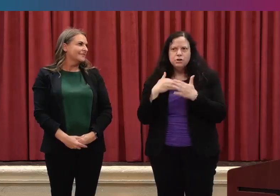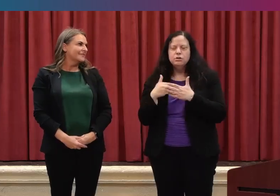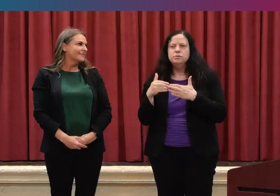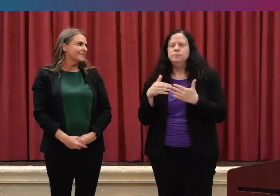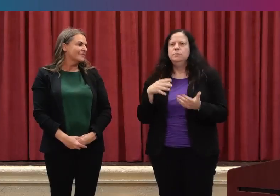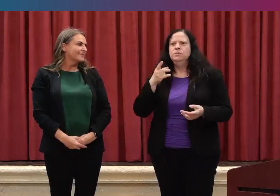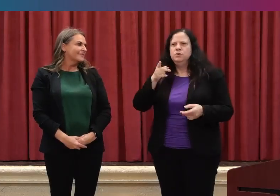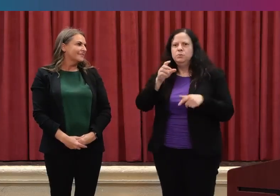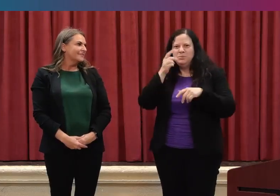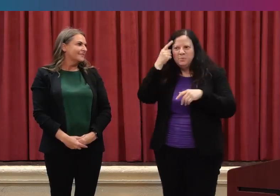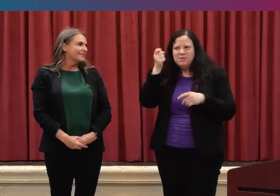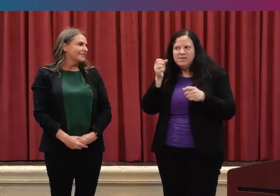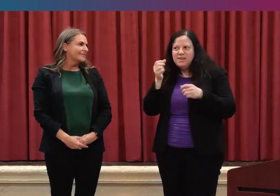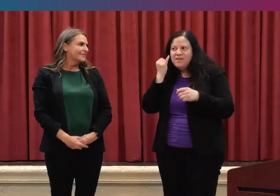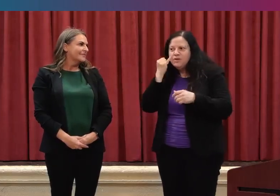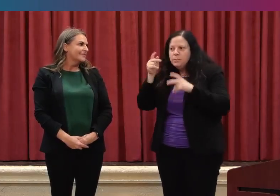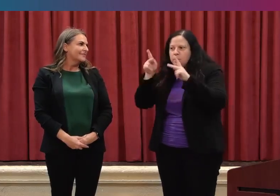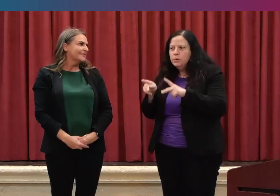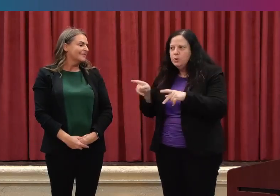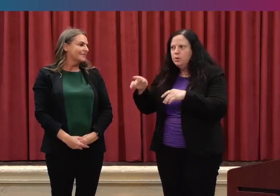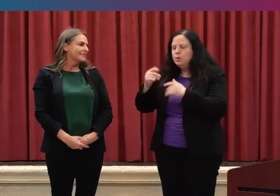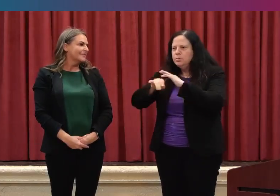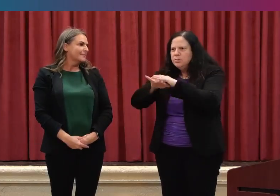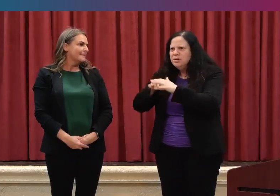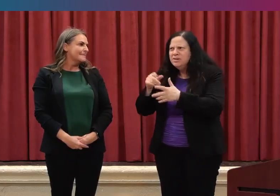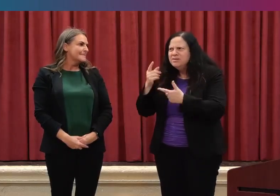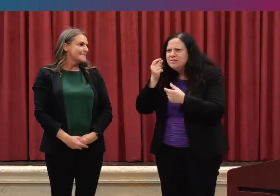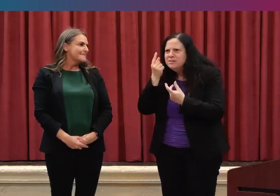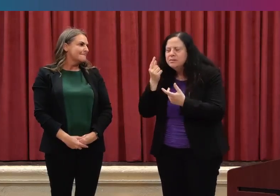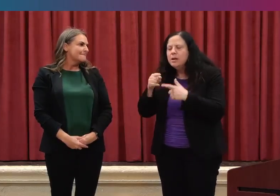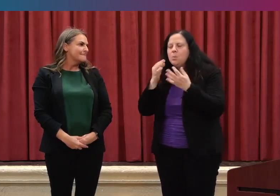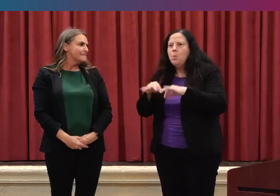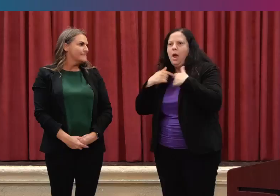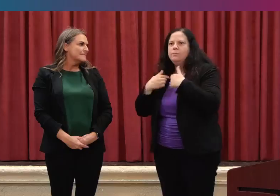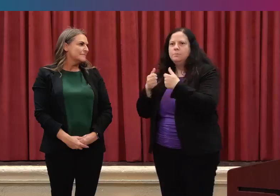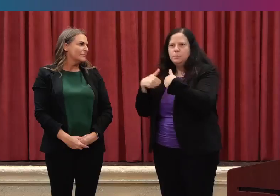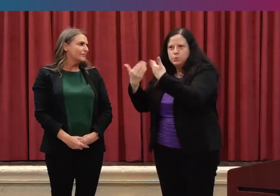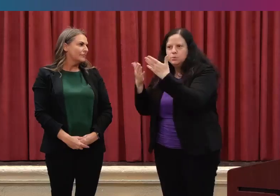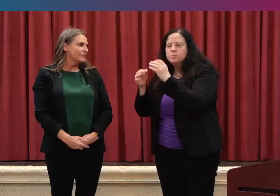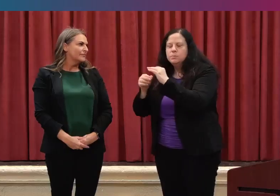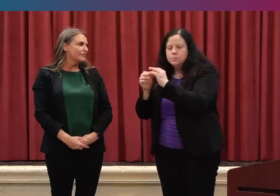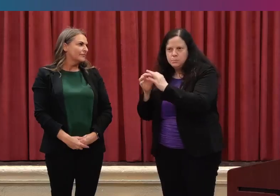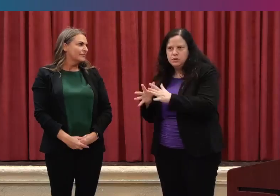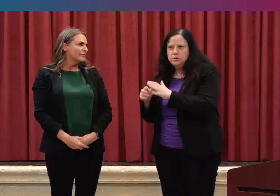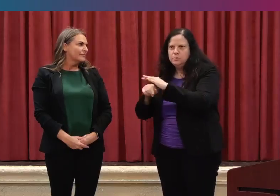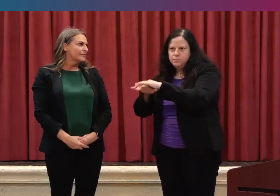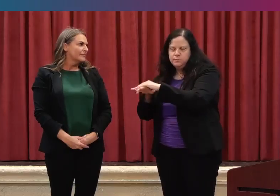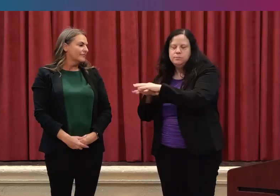It's most important for you to pick what's comfortable for your services and your needs. You know, make sure if you need